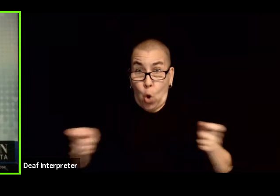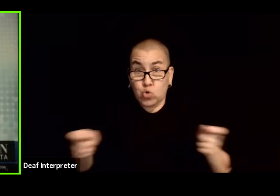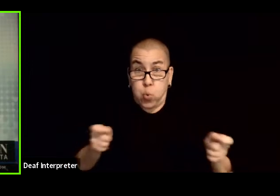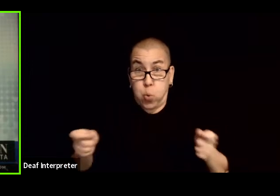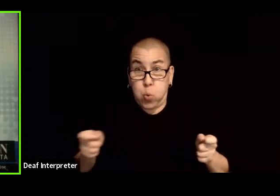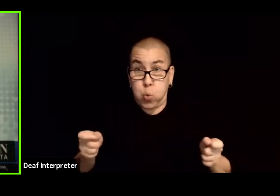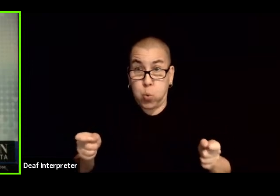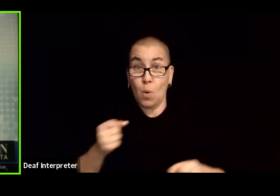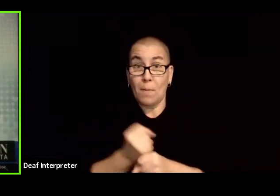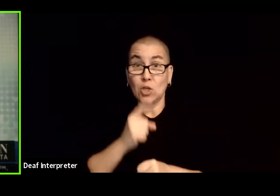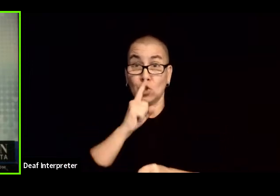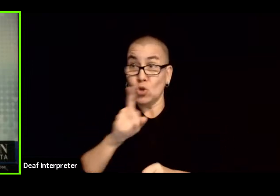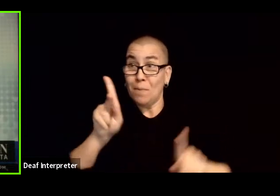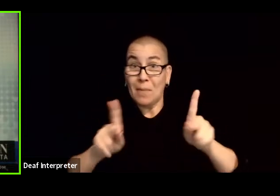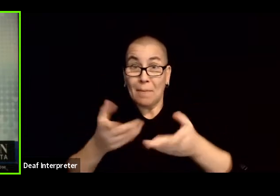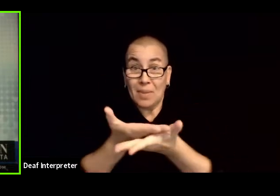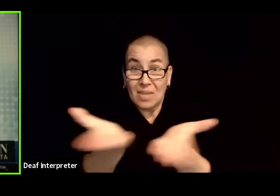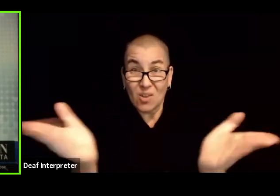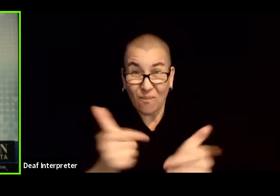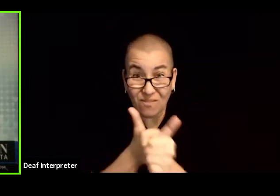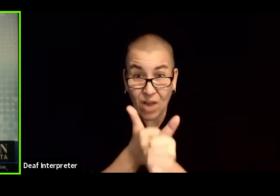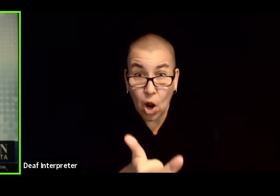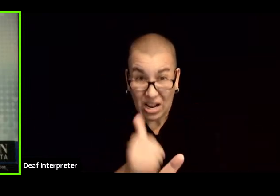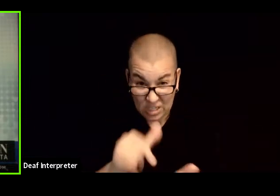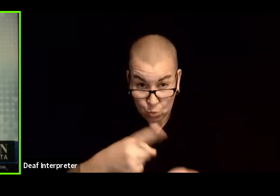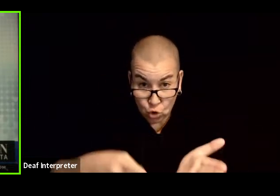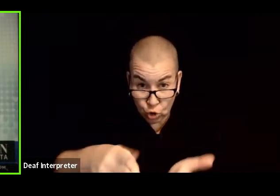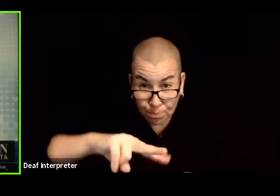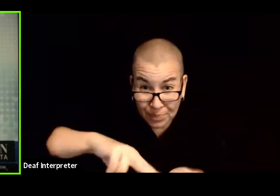And, I think that's what we're